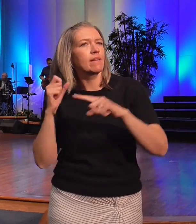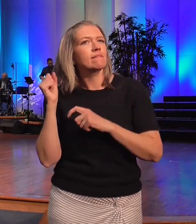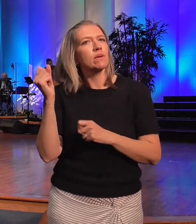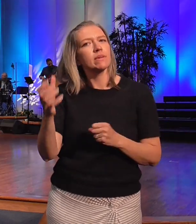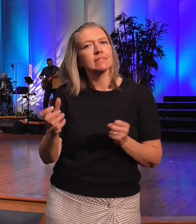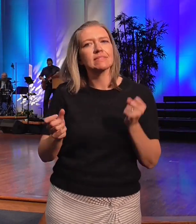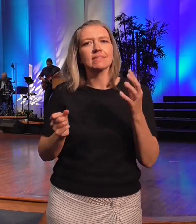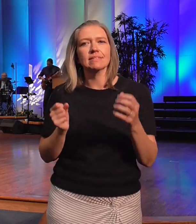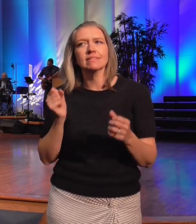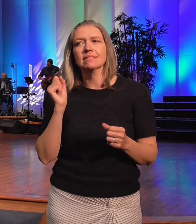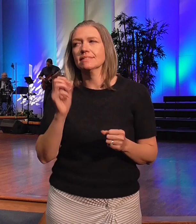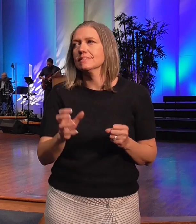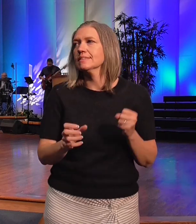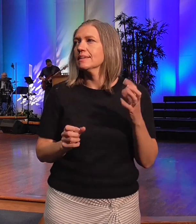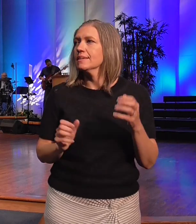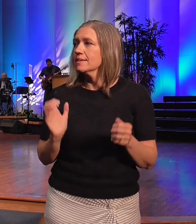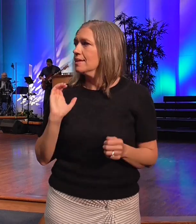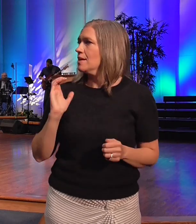voices,